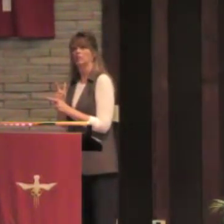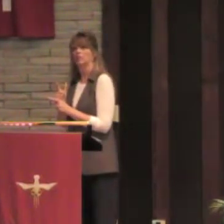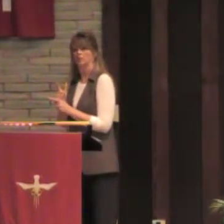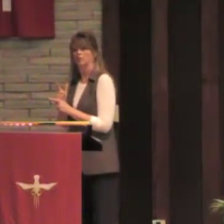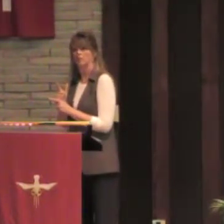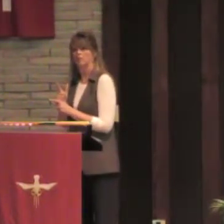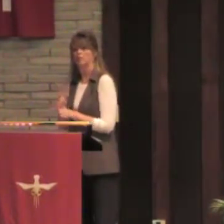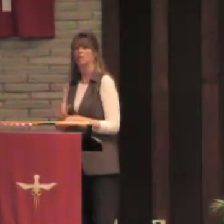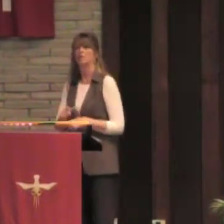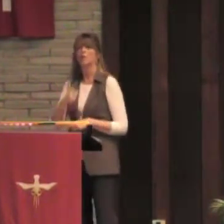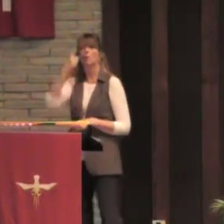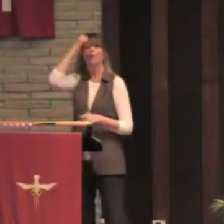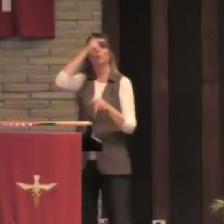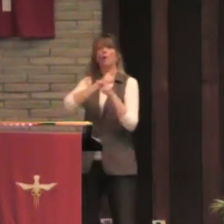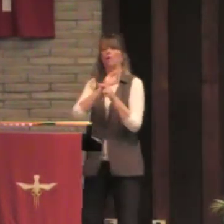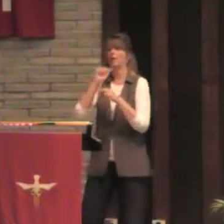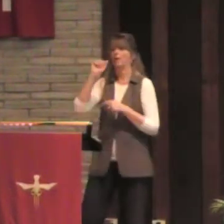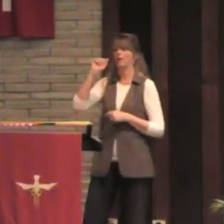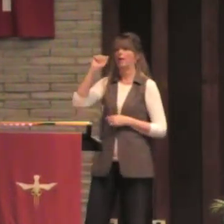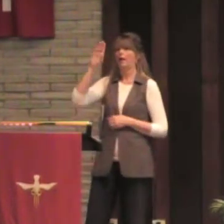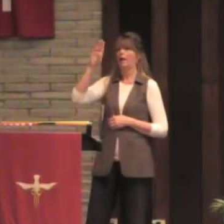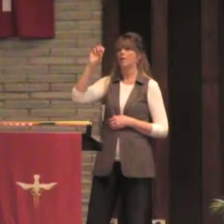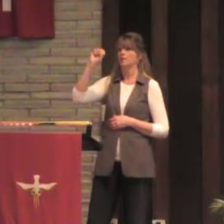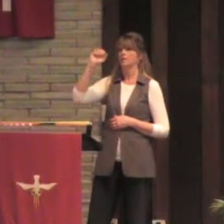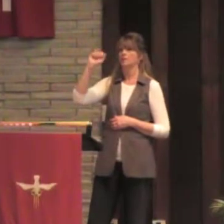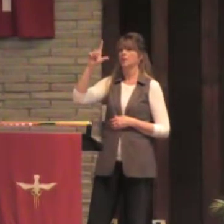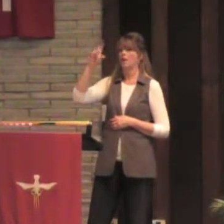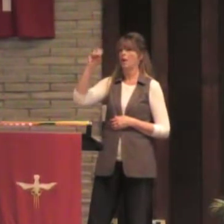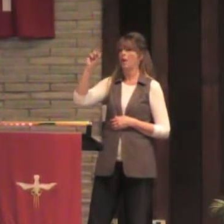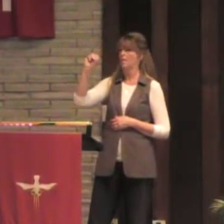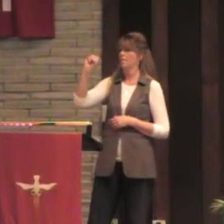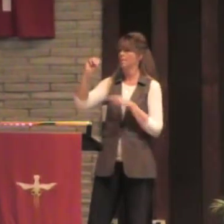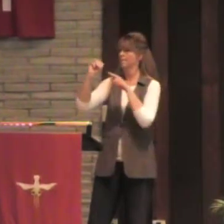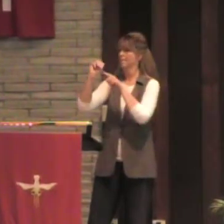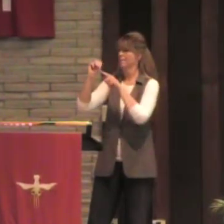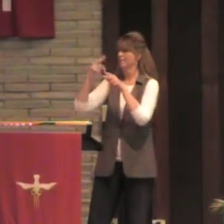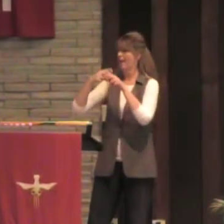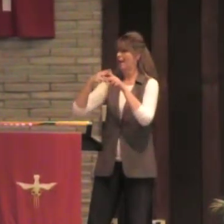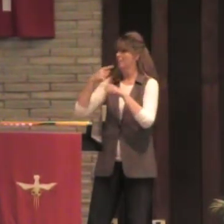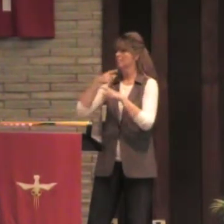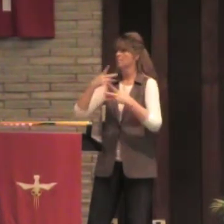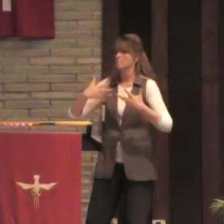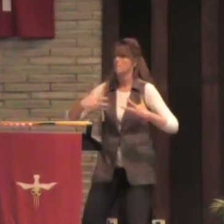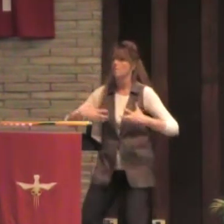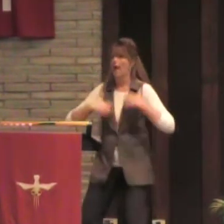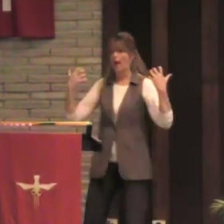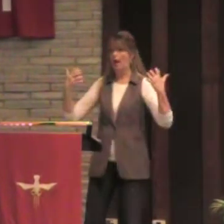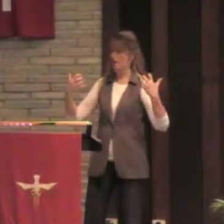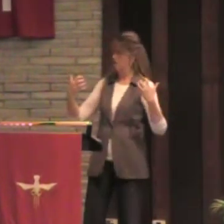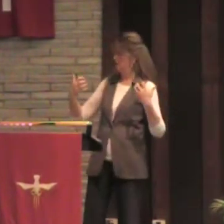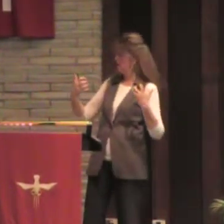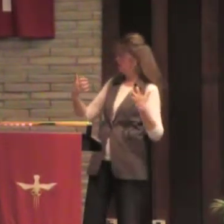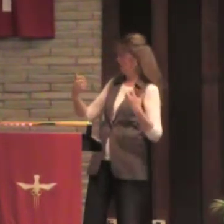brother raped his sister. One of the brothers was called Absalom, and he